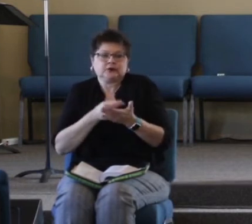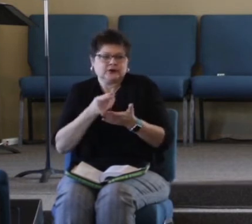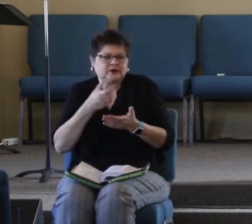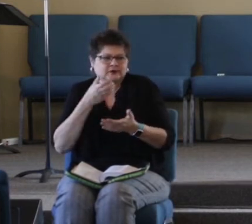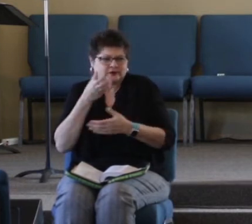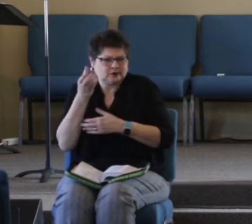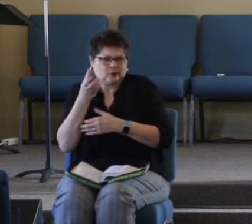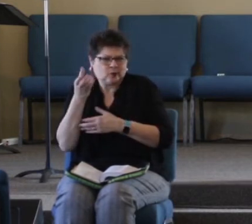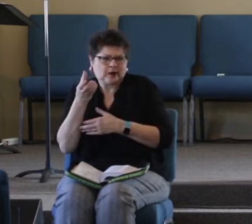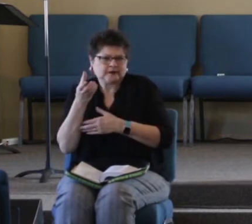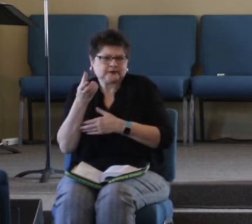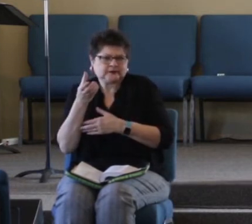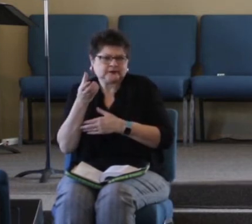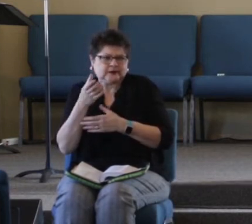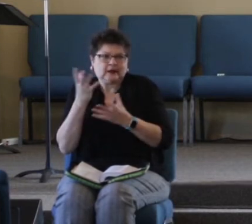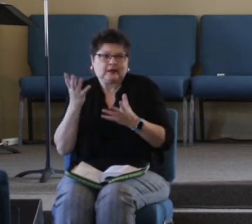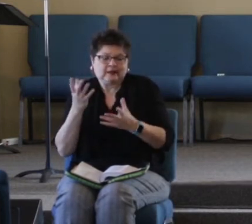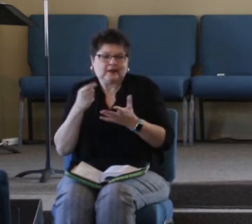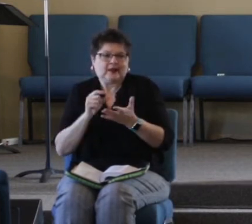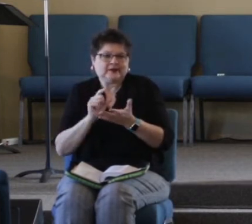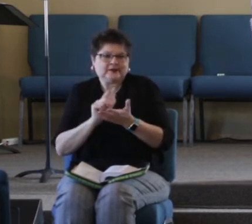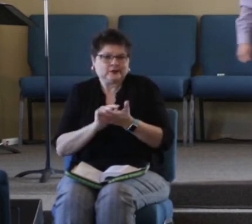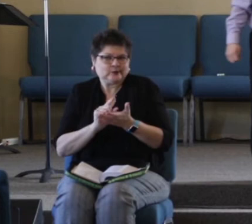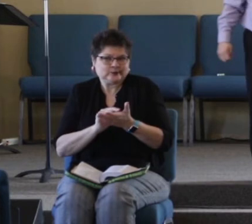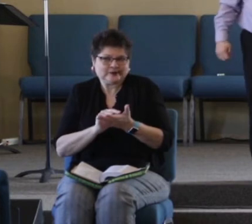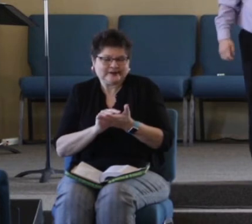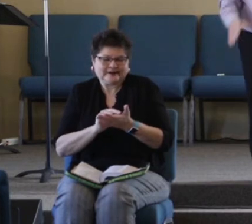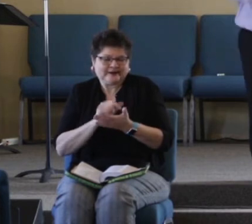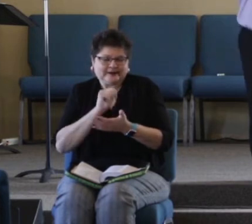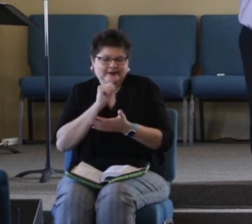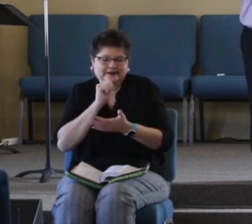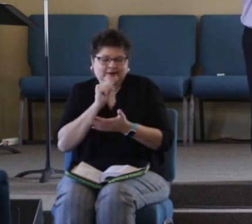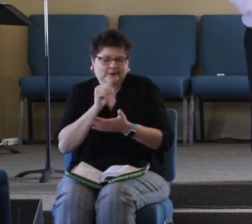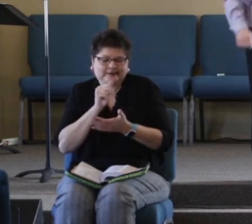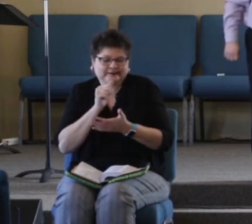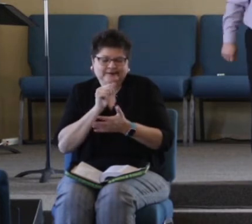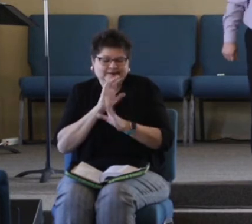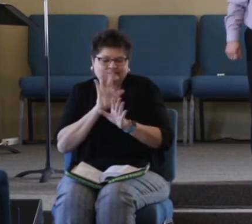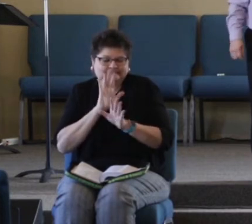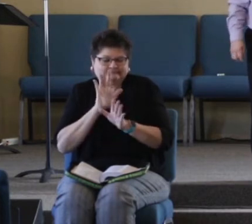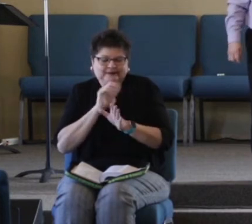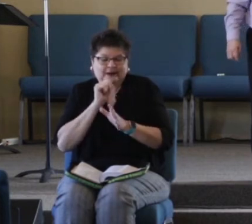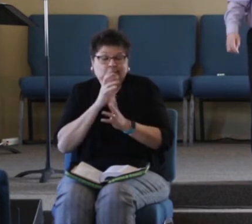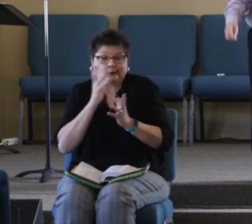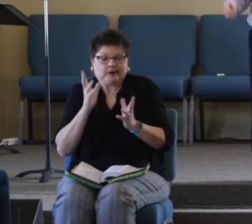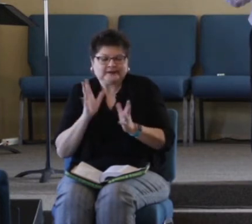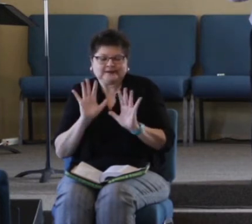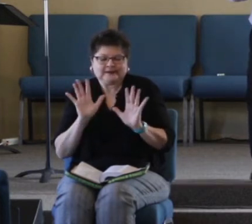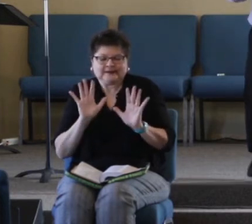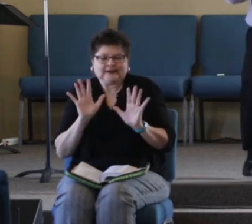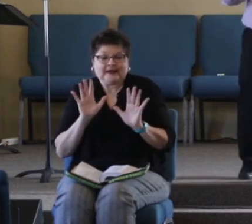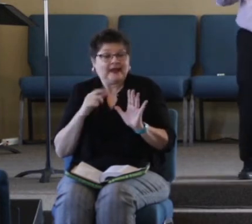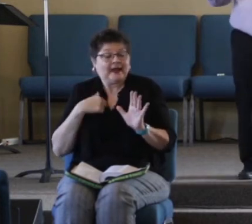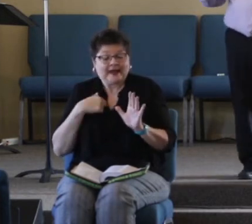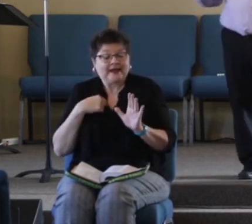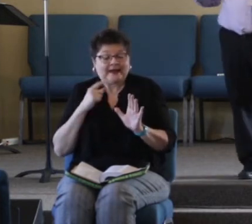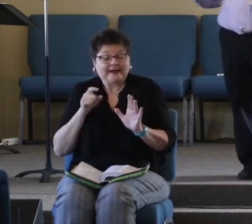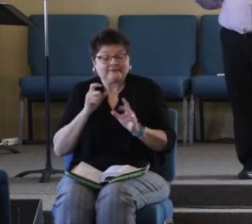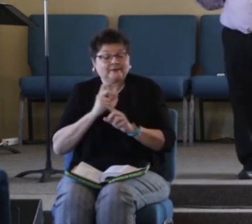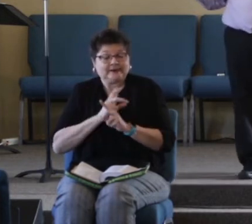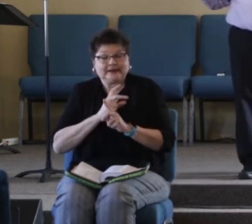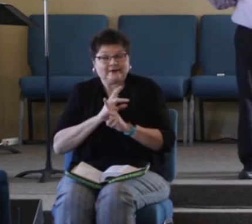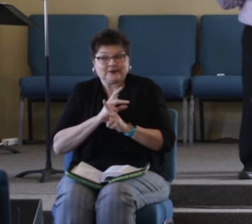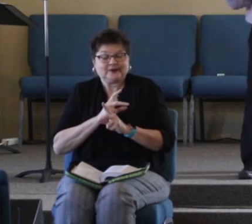lot of news? Good, don't. Not too much. I have to be careful because